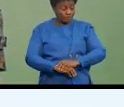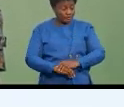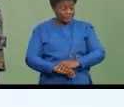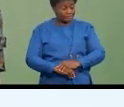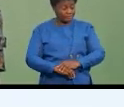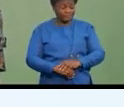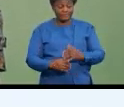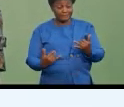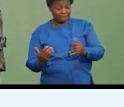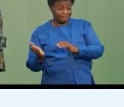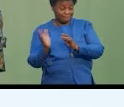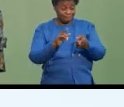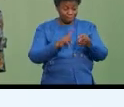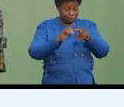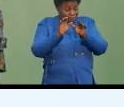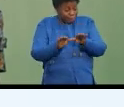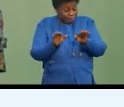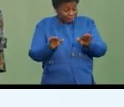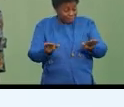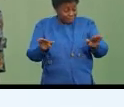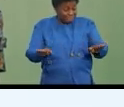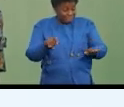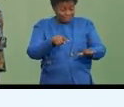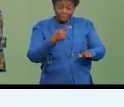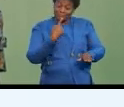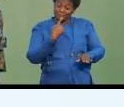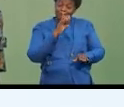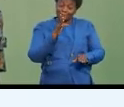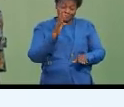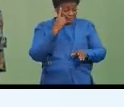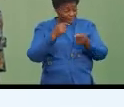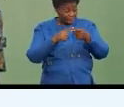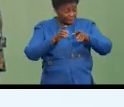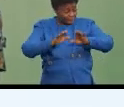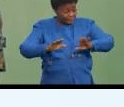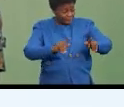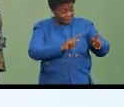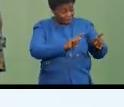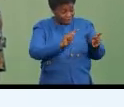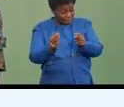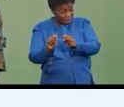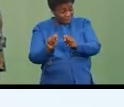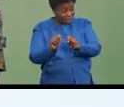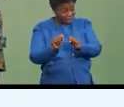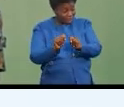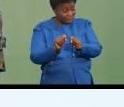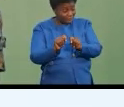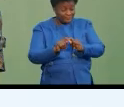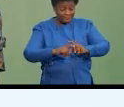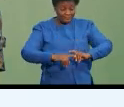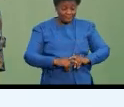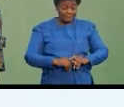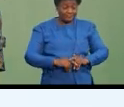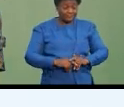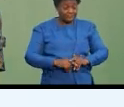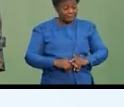Turning to children, and again, Aduve has spoken about children and transmissions, vertical transmissions.